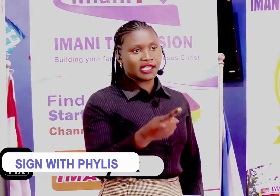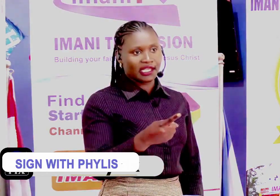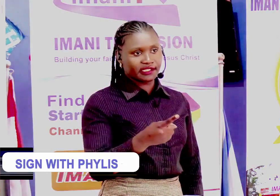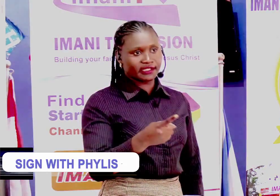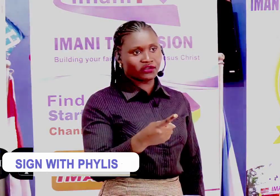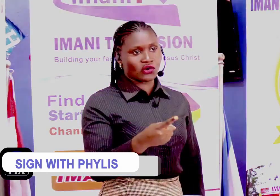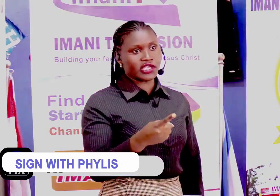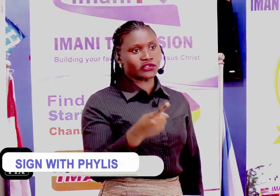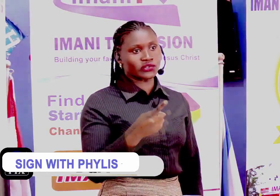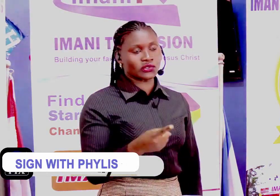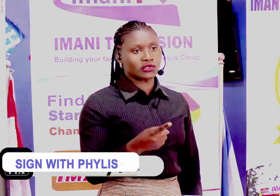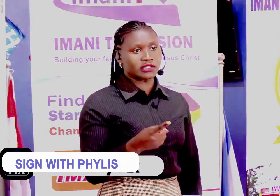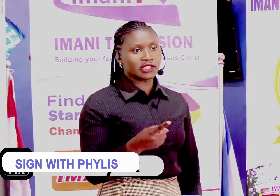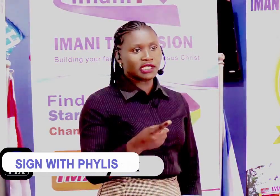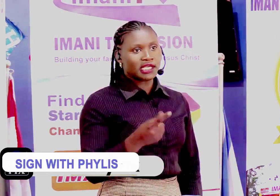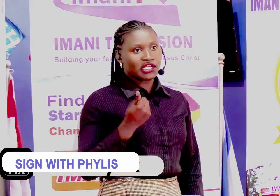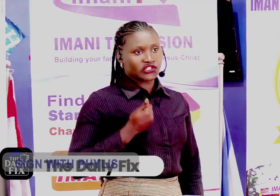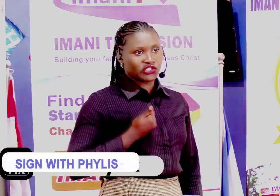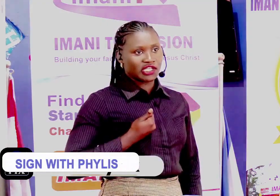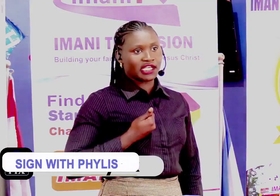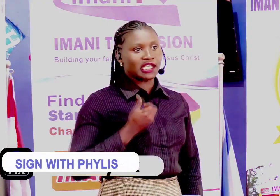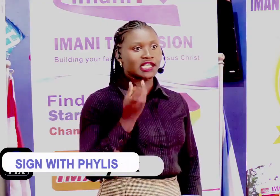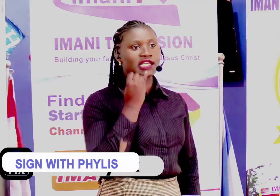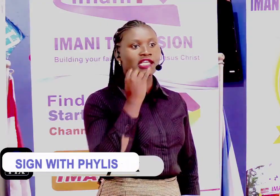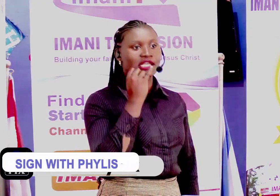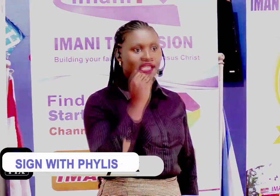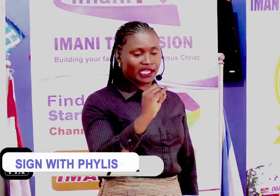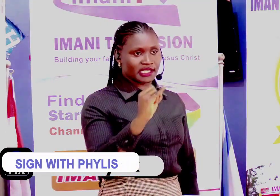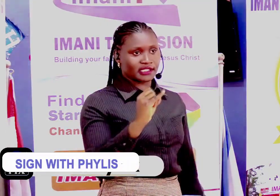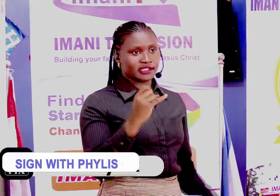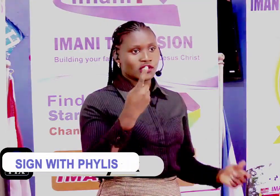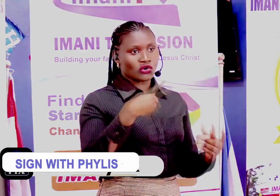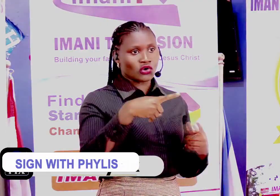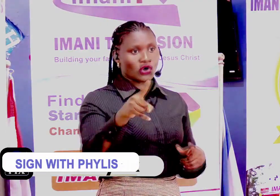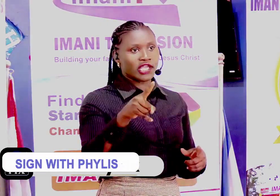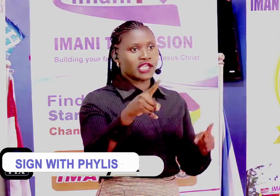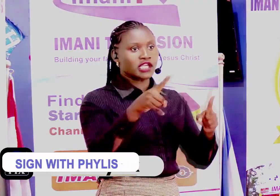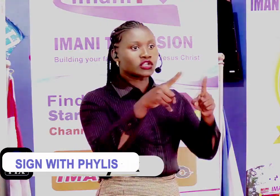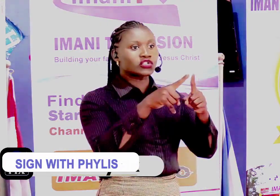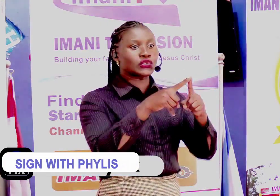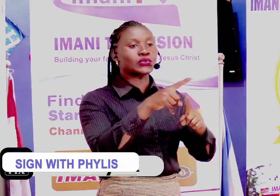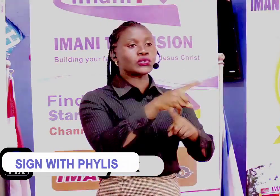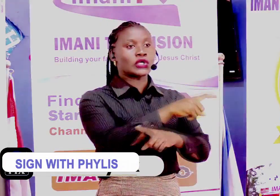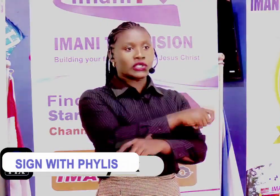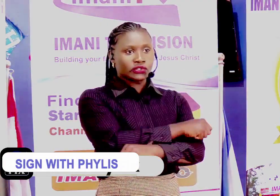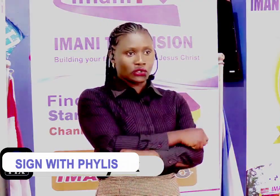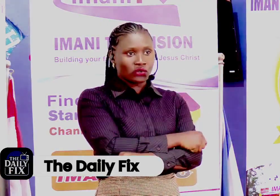is going to school. She is going to school,